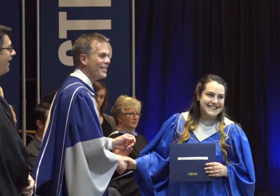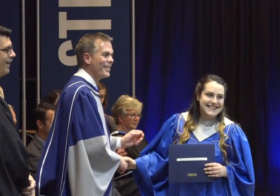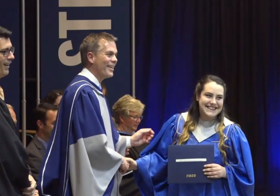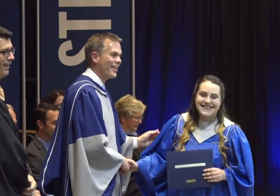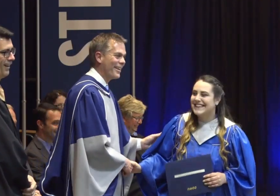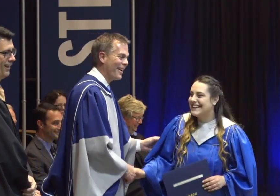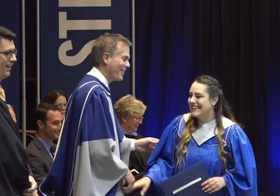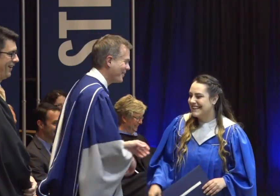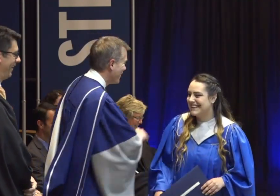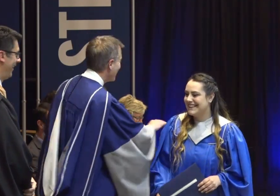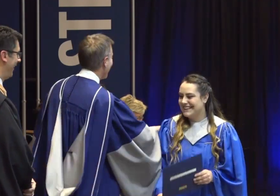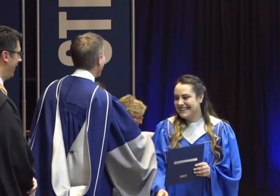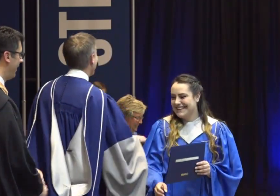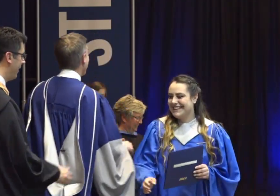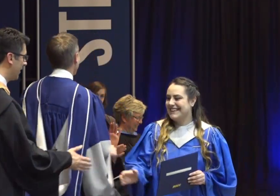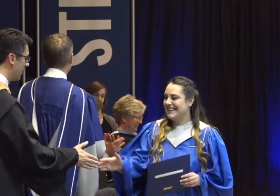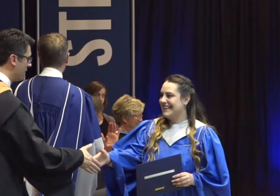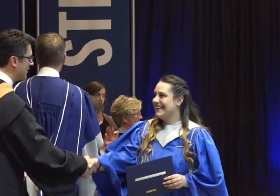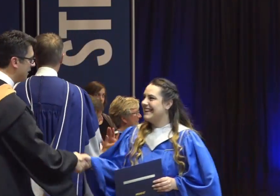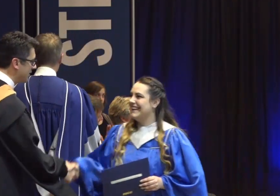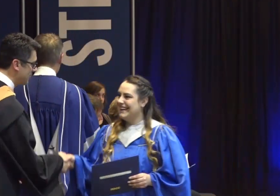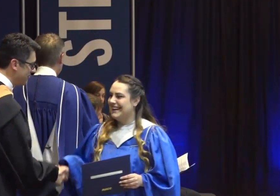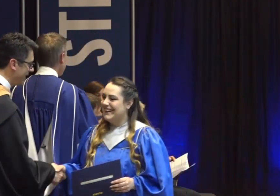Nicole Patterson.